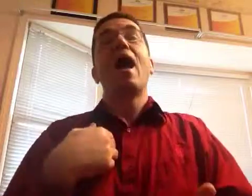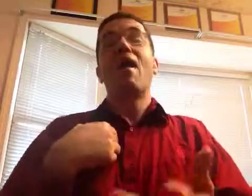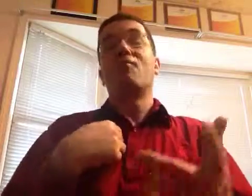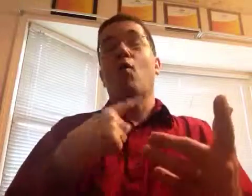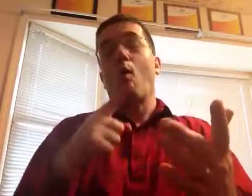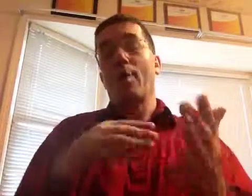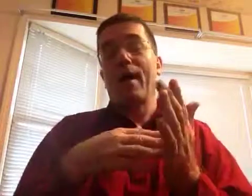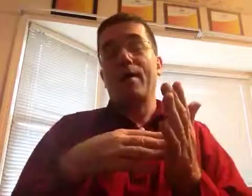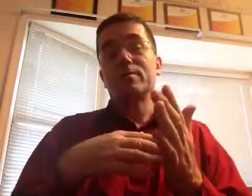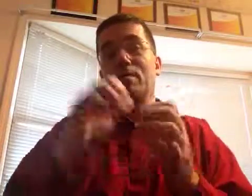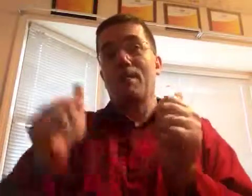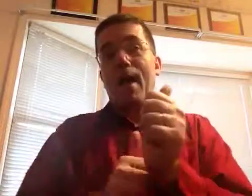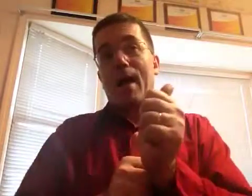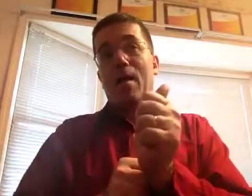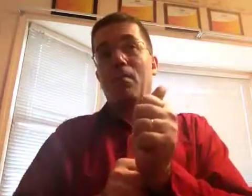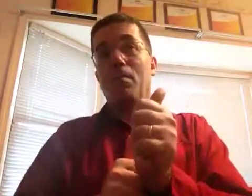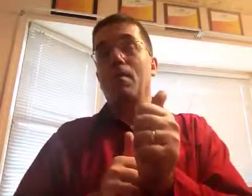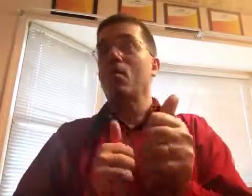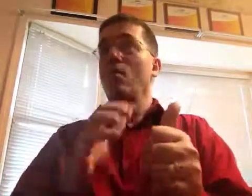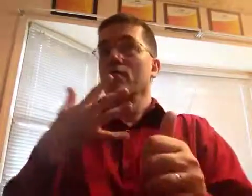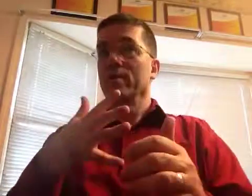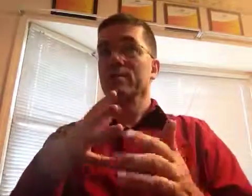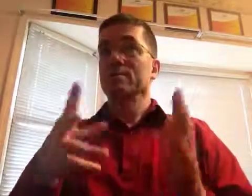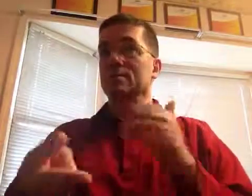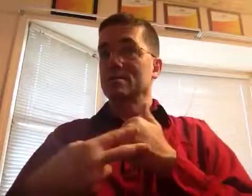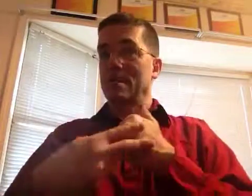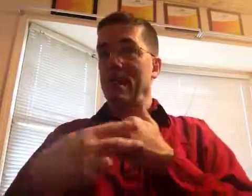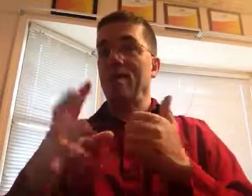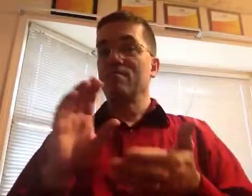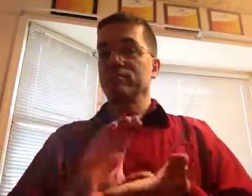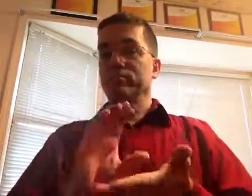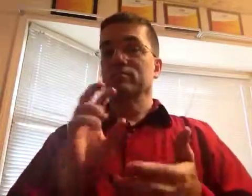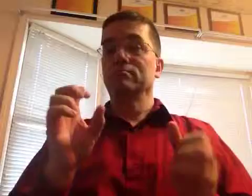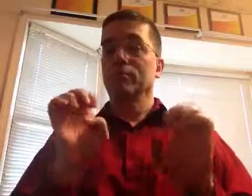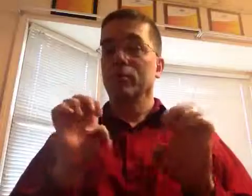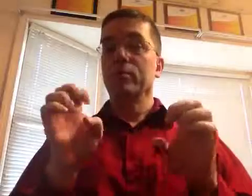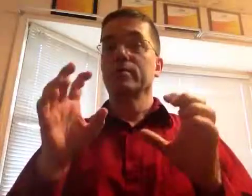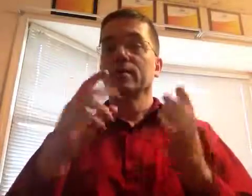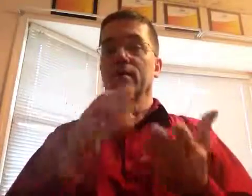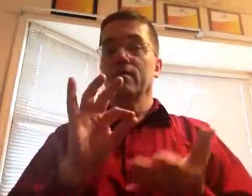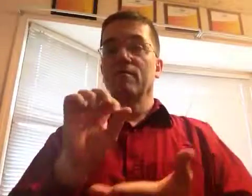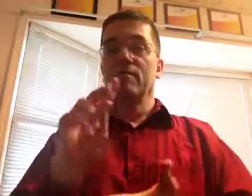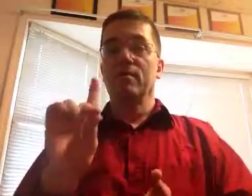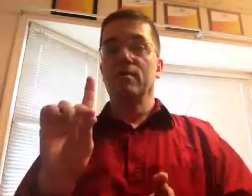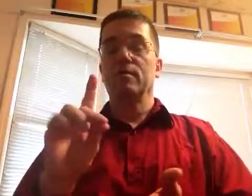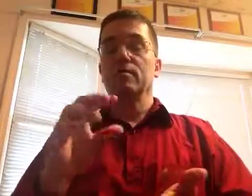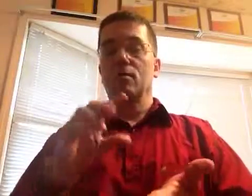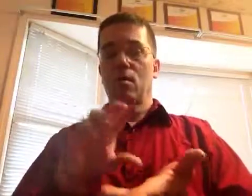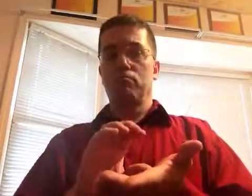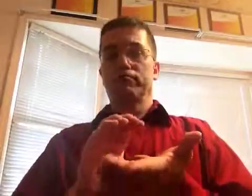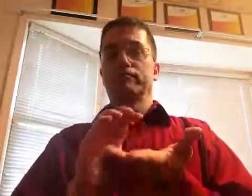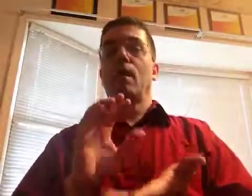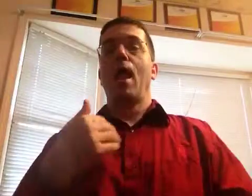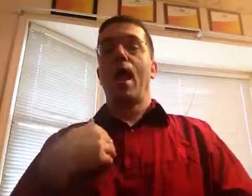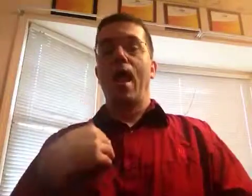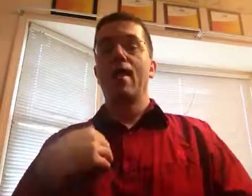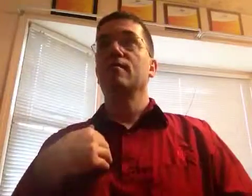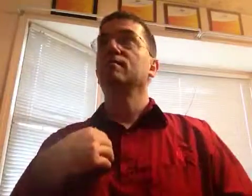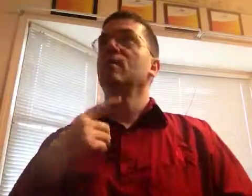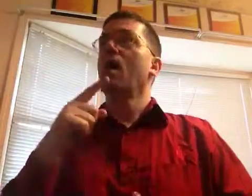saved, and that's all I can get out. So should we be concerned? Should we let him sink or swim? How is he paying for school now, and